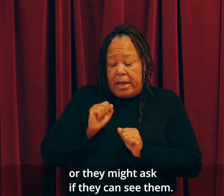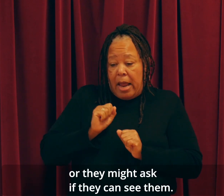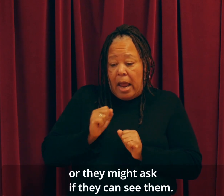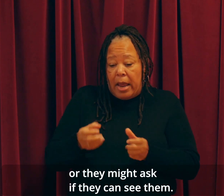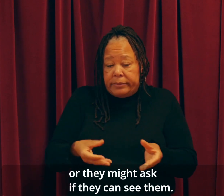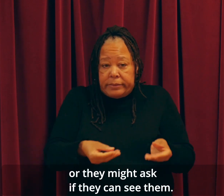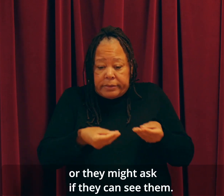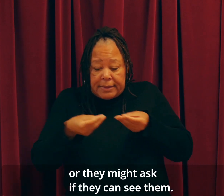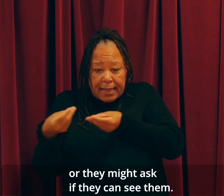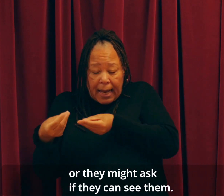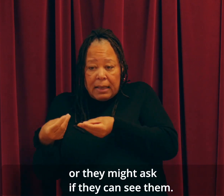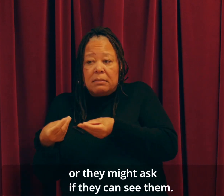Or they might ask if they can see them.